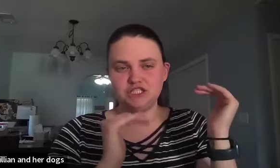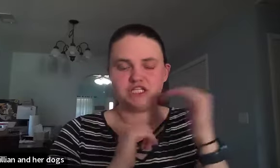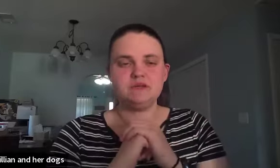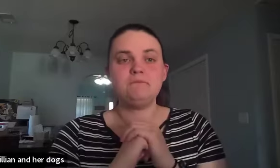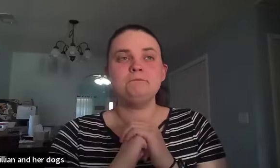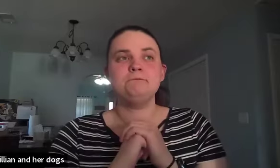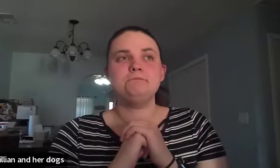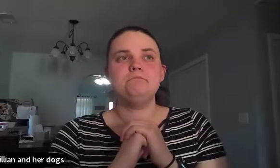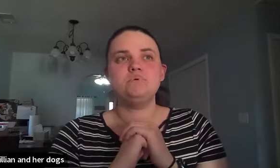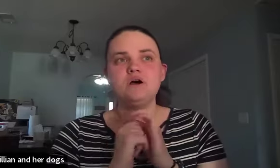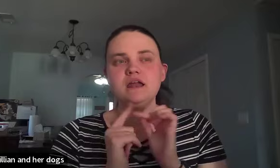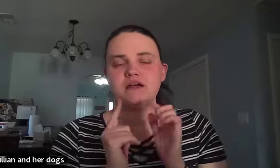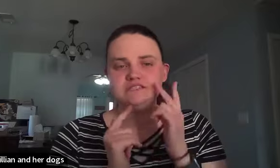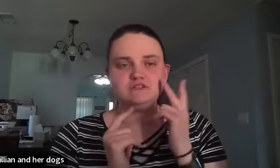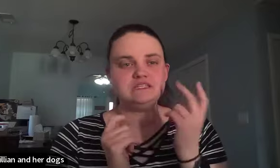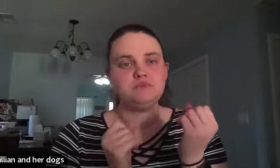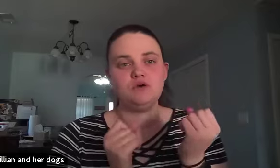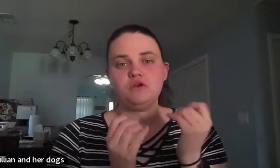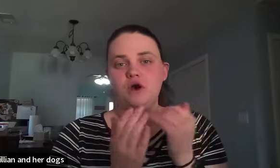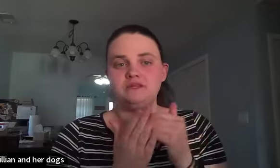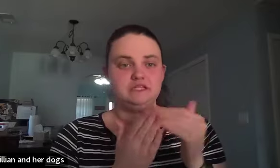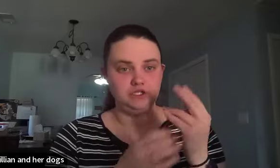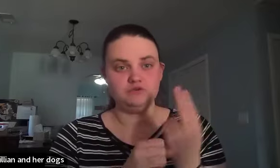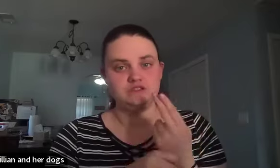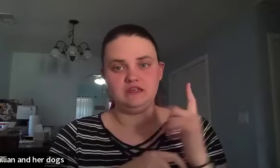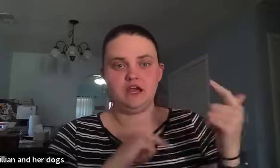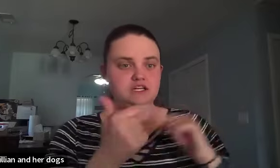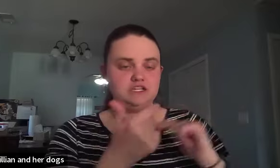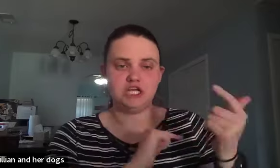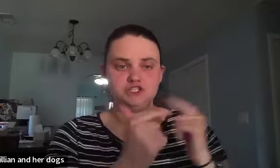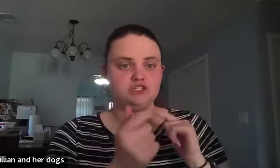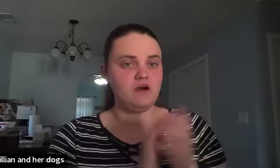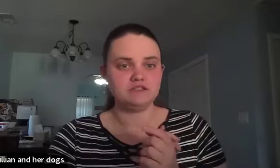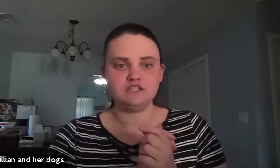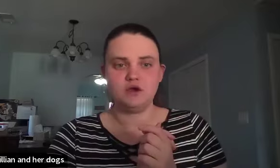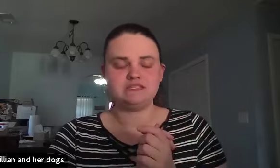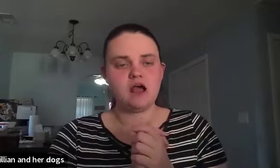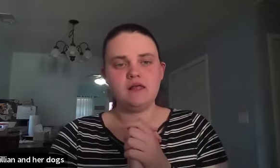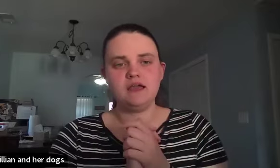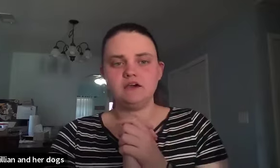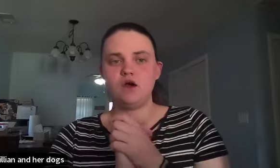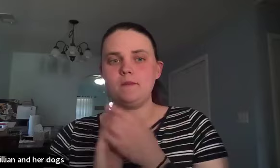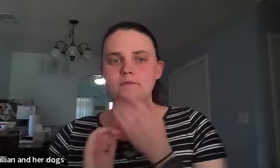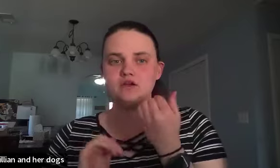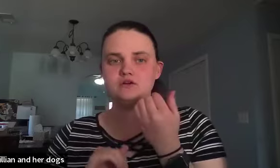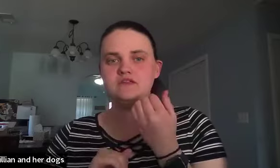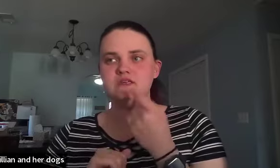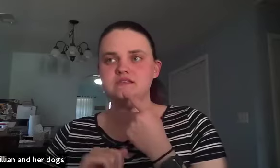kind of change a bit. But I still see both commonly used. They kind of get changed a lot. So it's not like oh, I'm better than this,